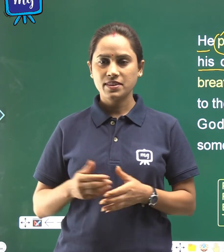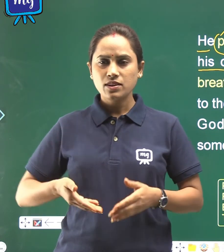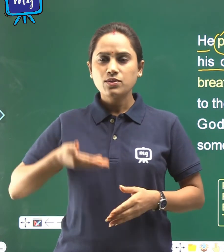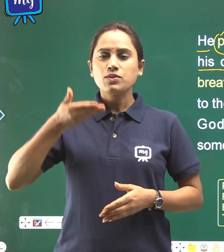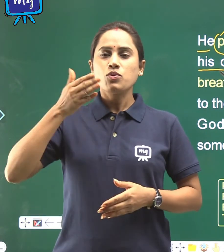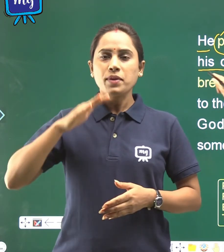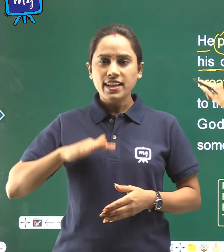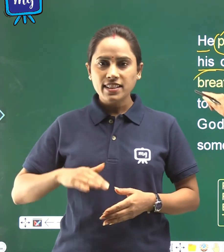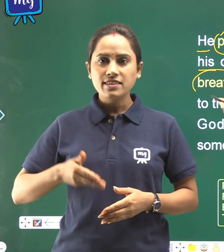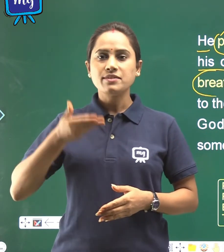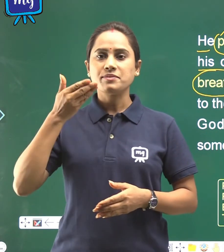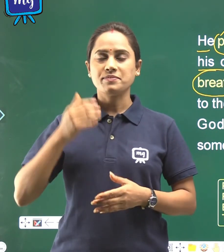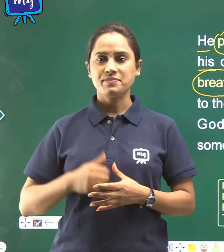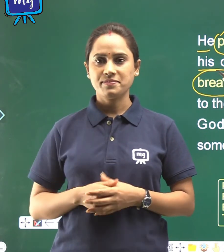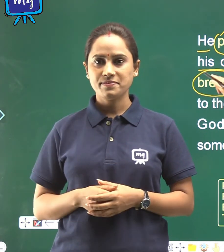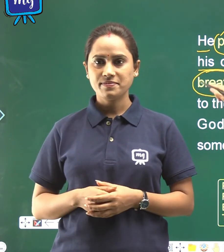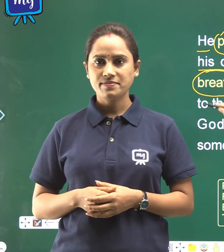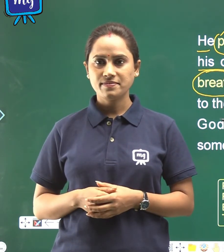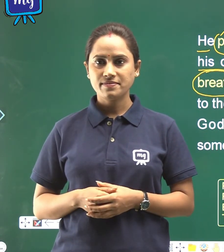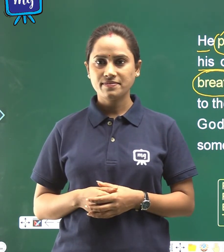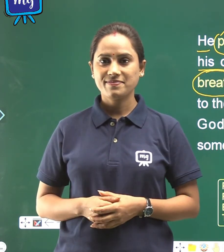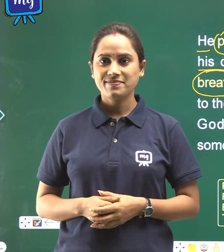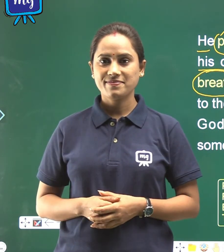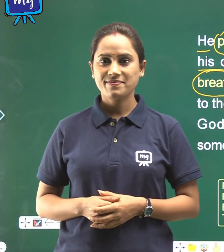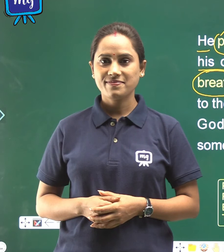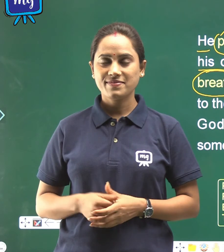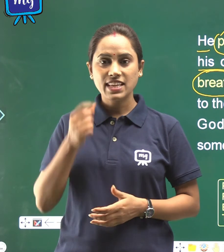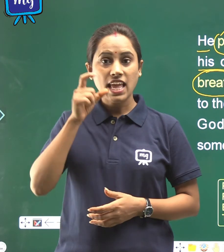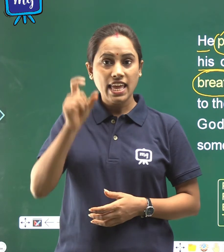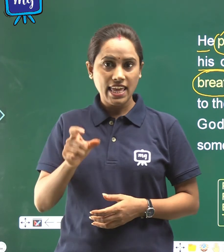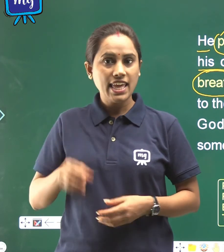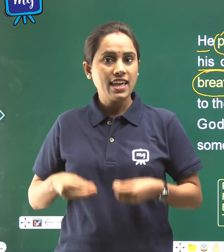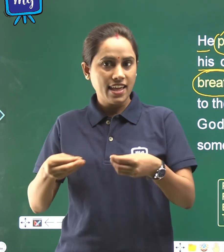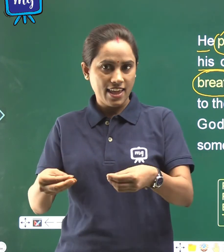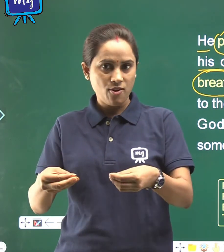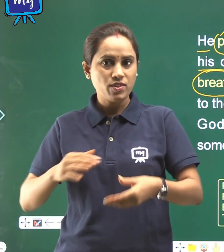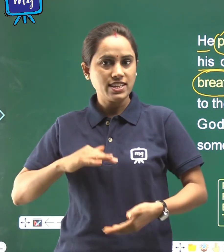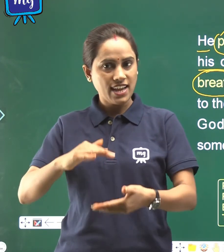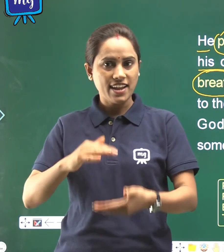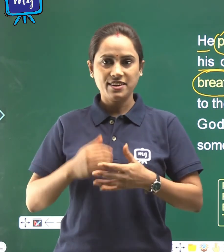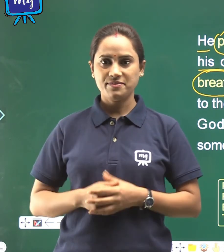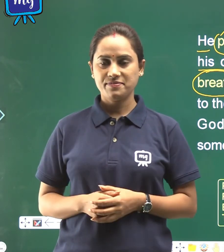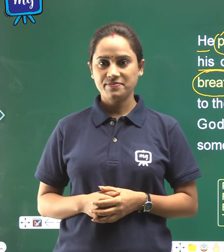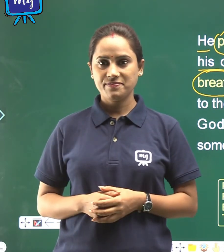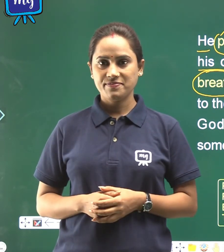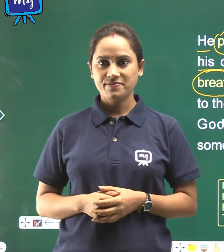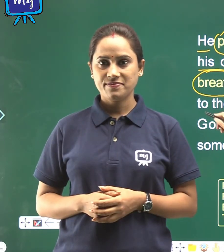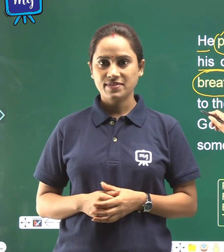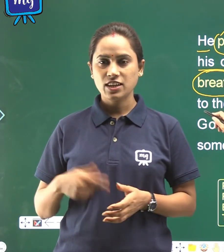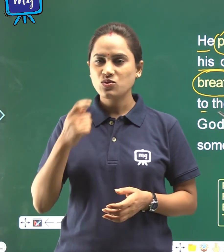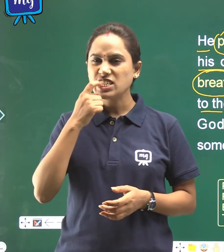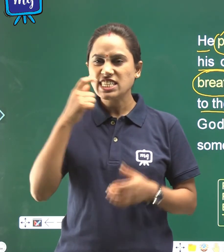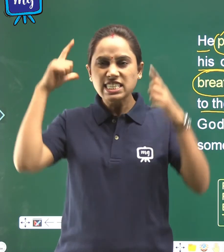to breathe. He gave the child to